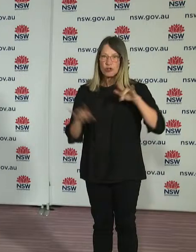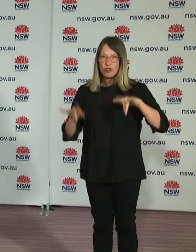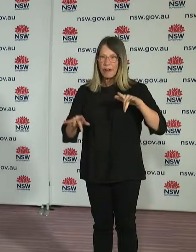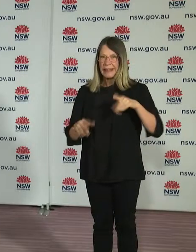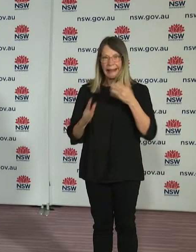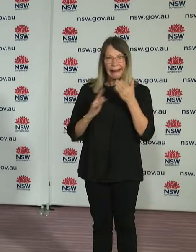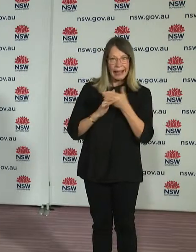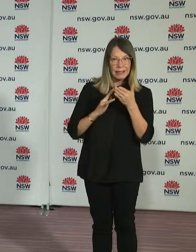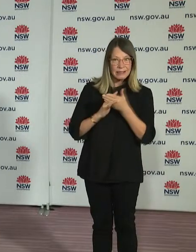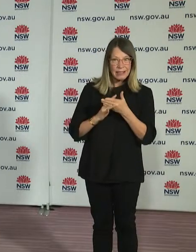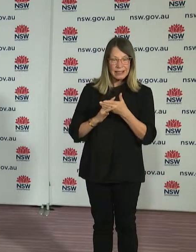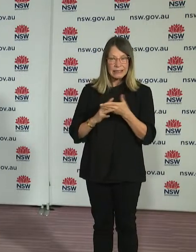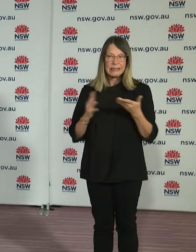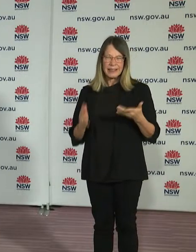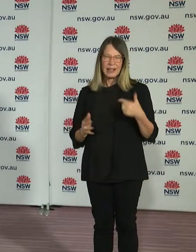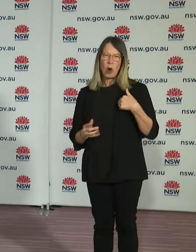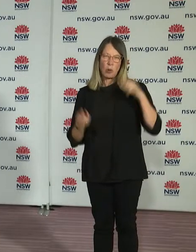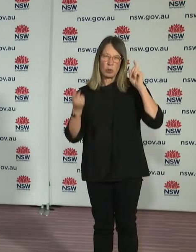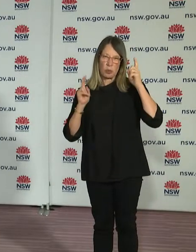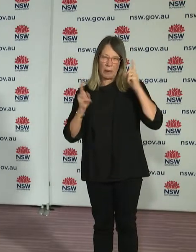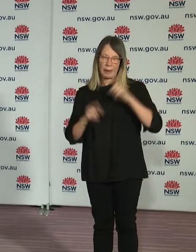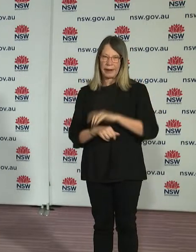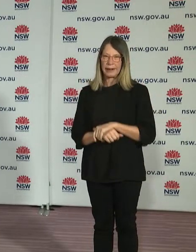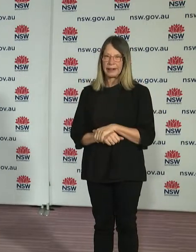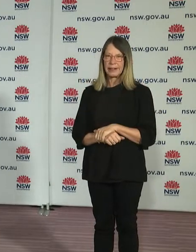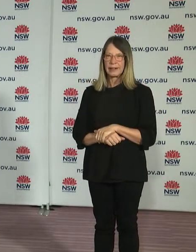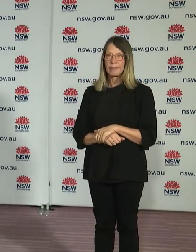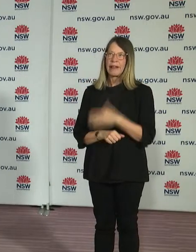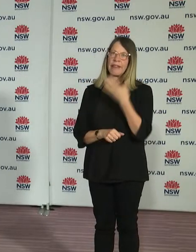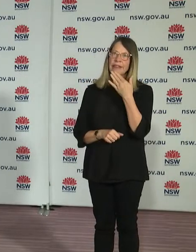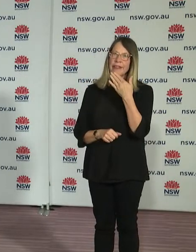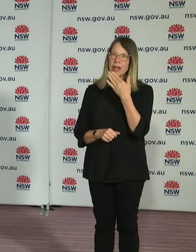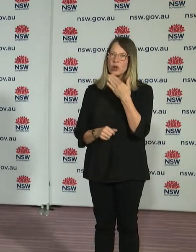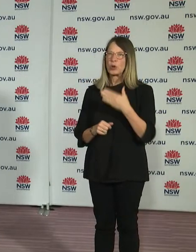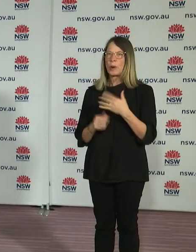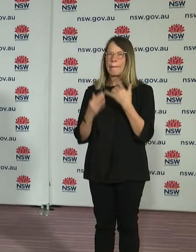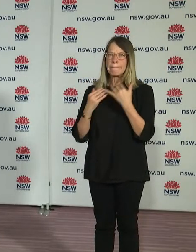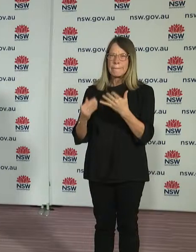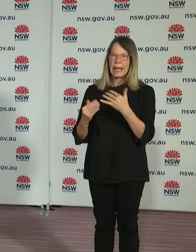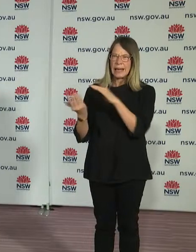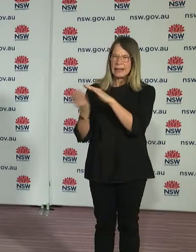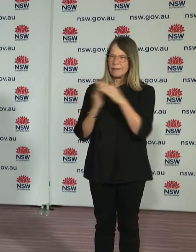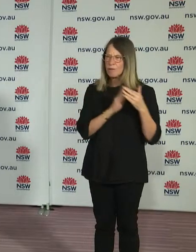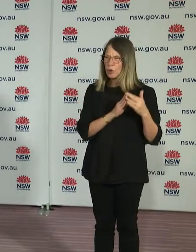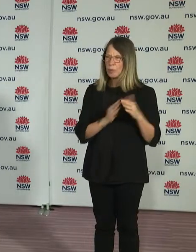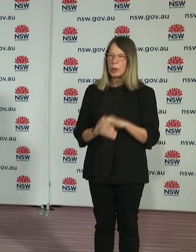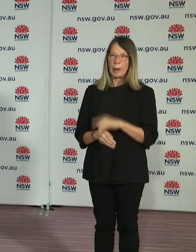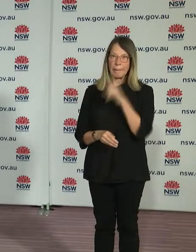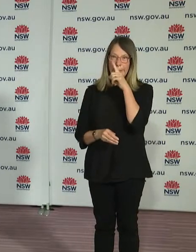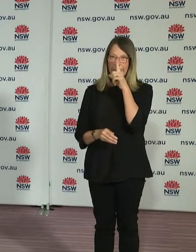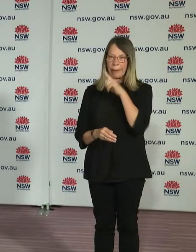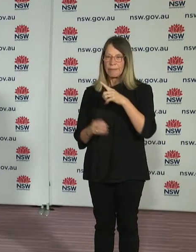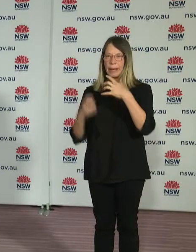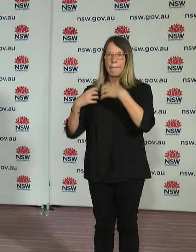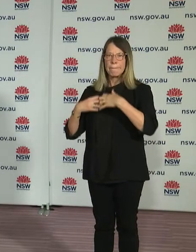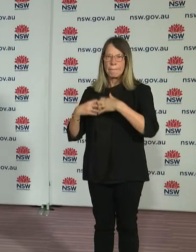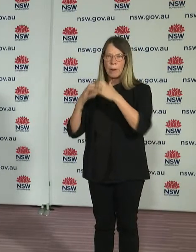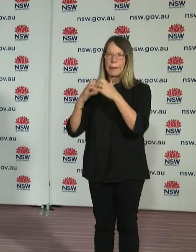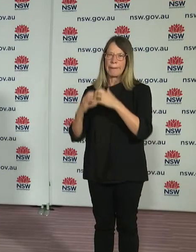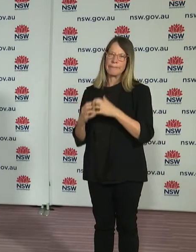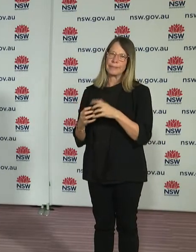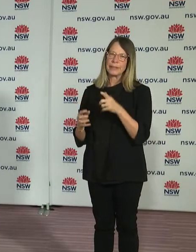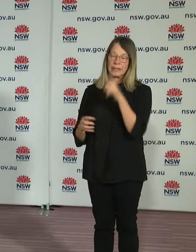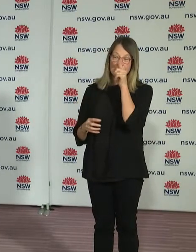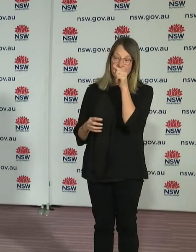services. Our districts have been doing pop-ups, working with community leaders, doing door knocking and